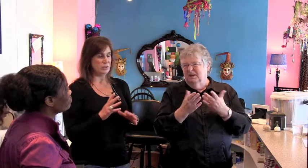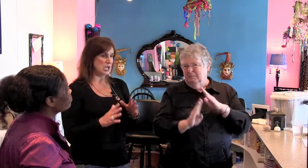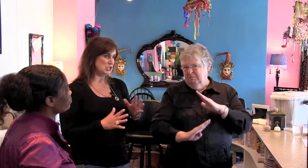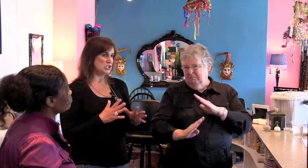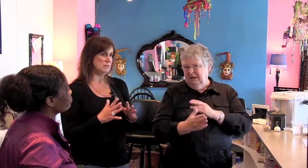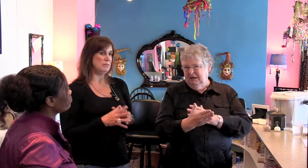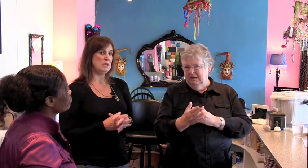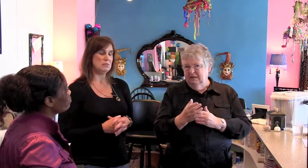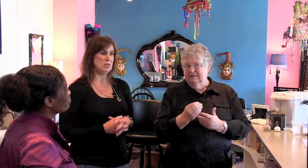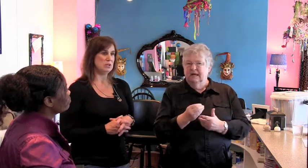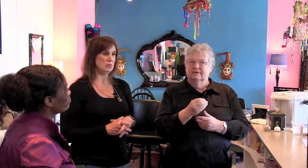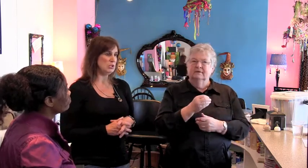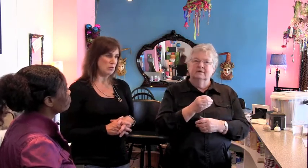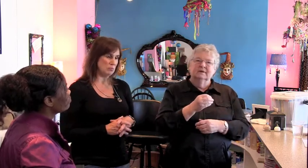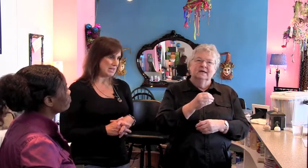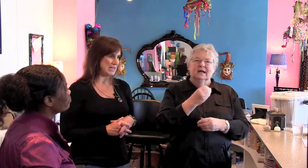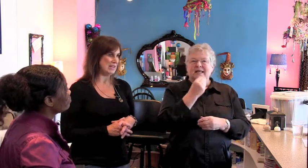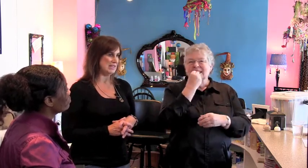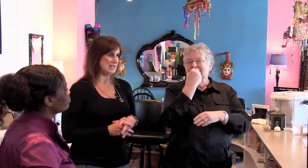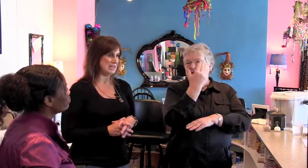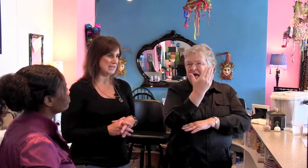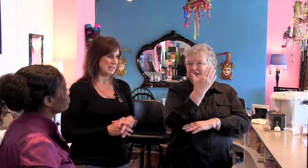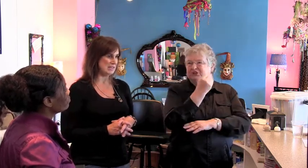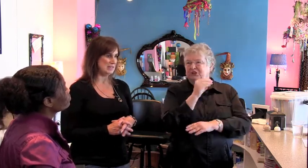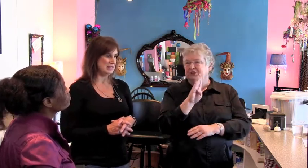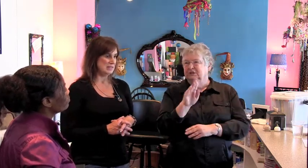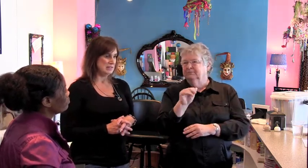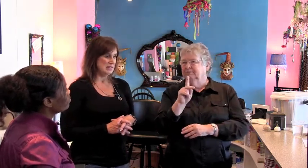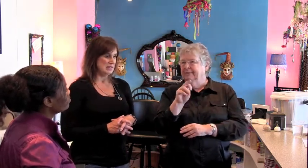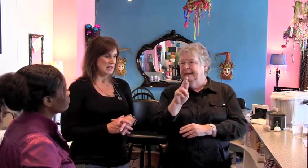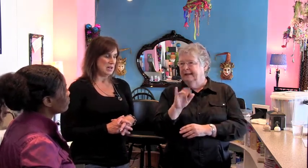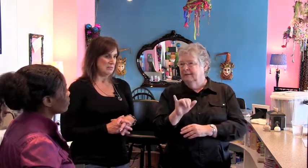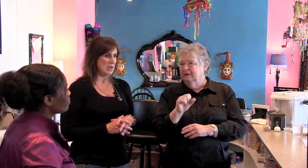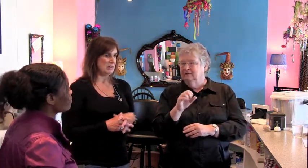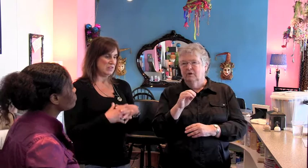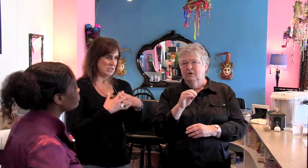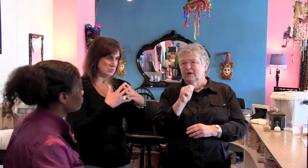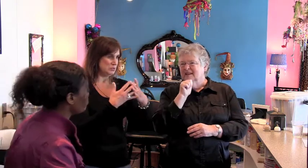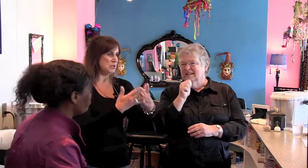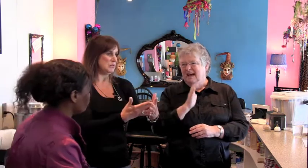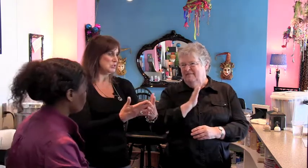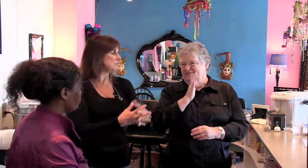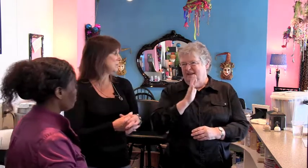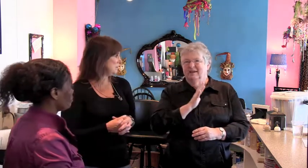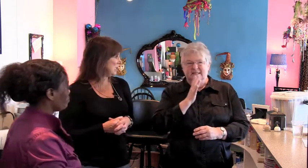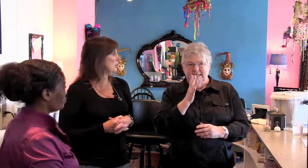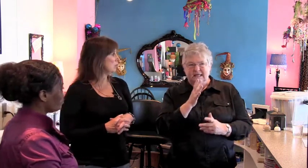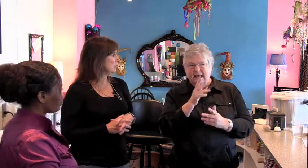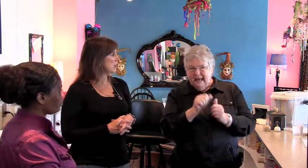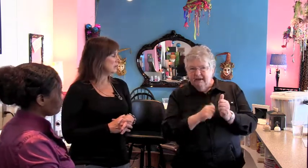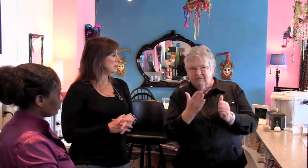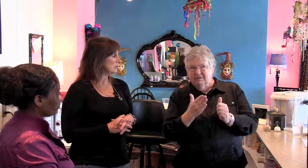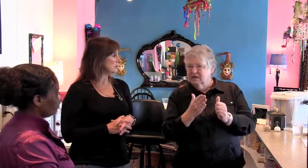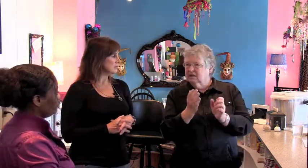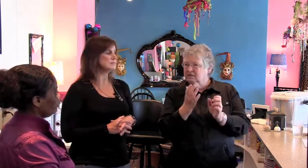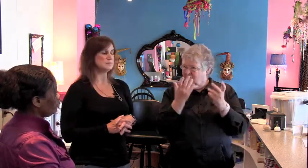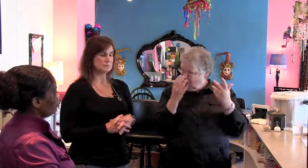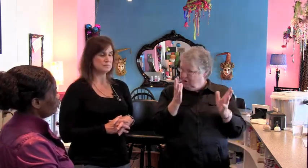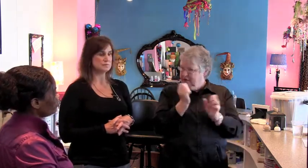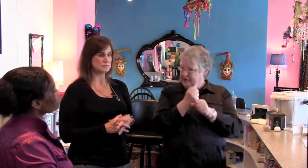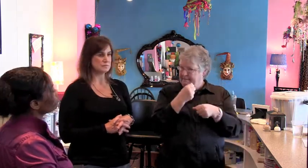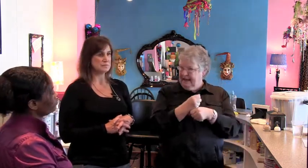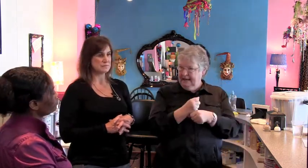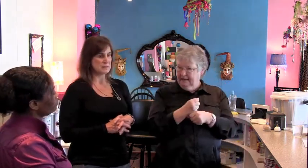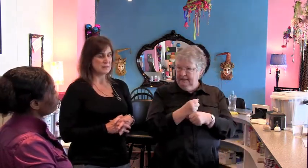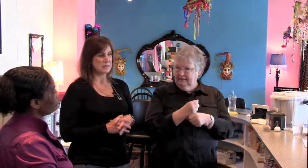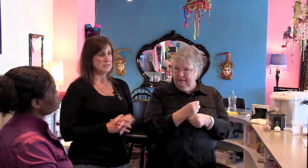and kind of lunch and bakery here, we don't make anything. Everything is pretty much pre-made already.